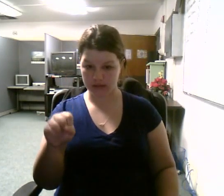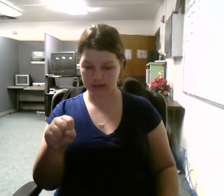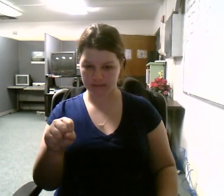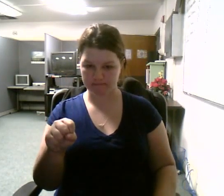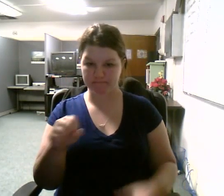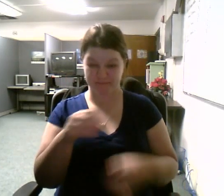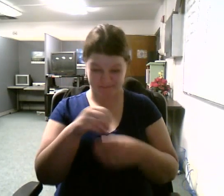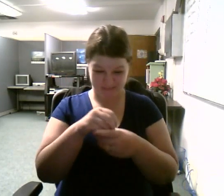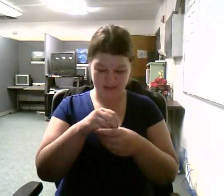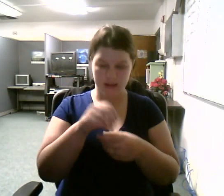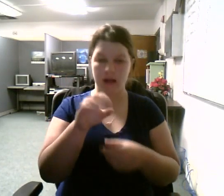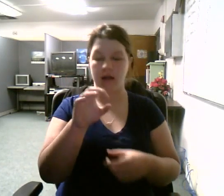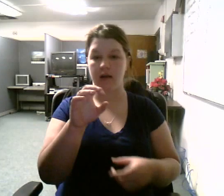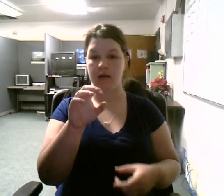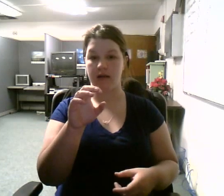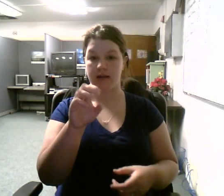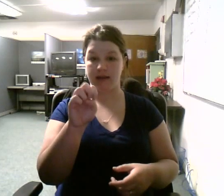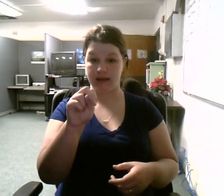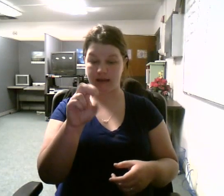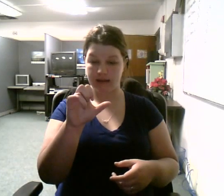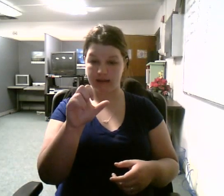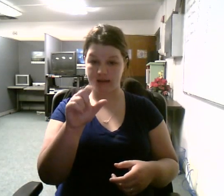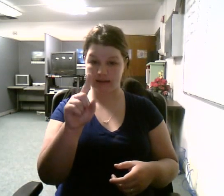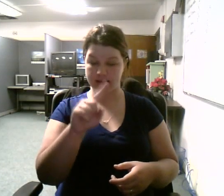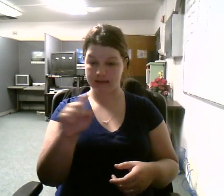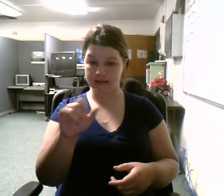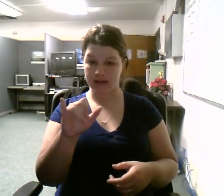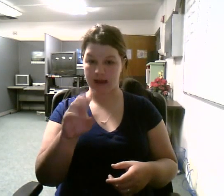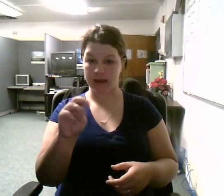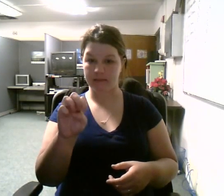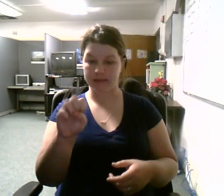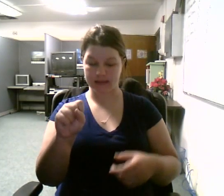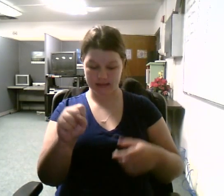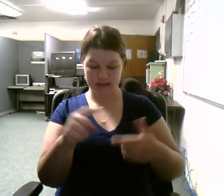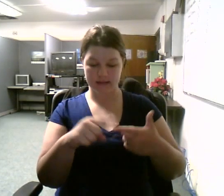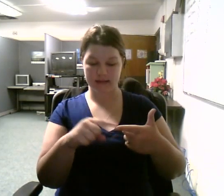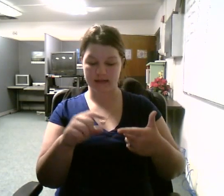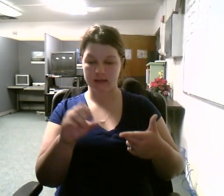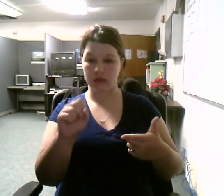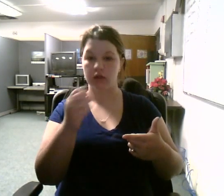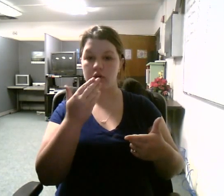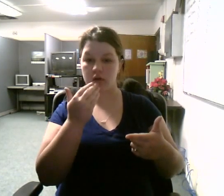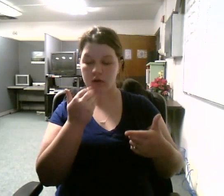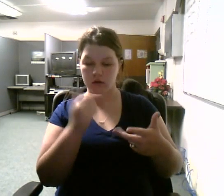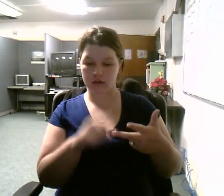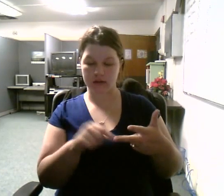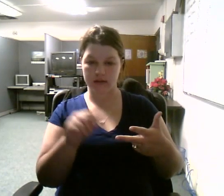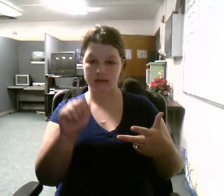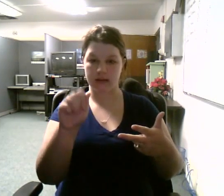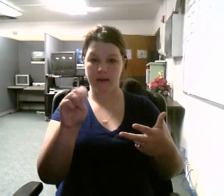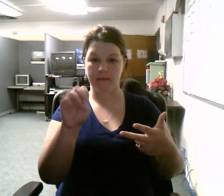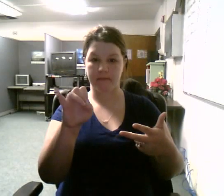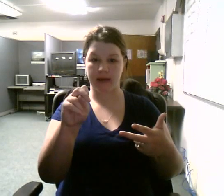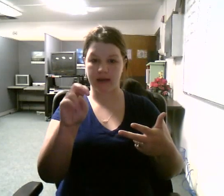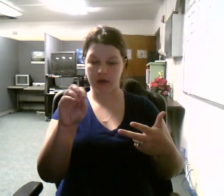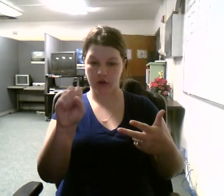fatty acids, sugars, and amino acids that are used to keep the cell working. Waste products are